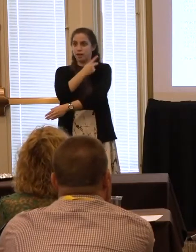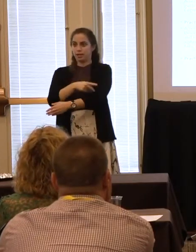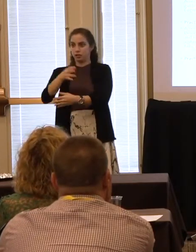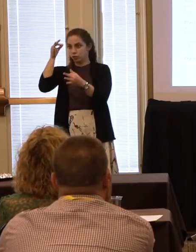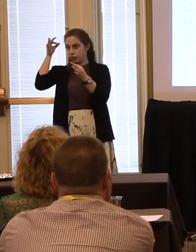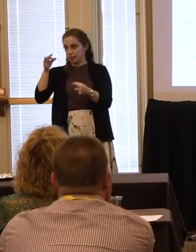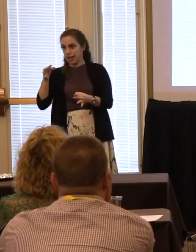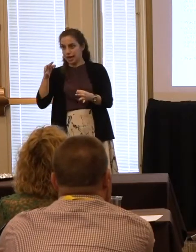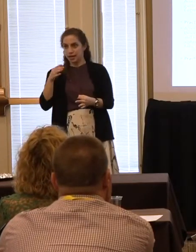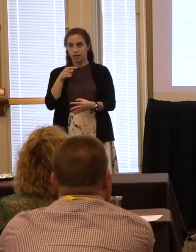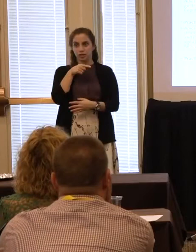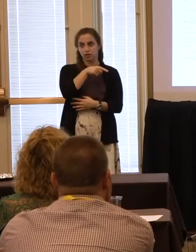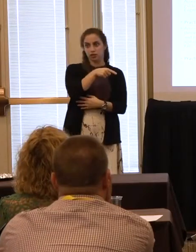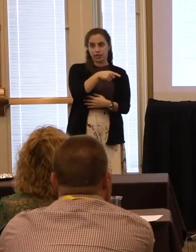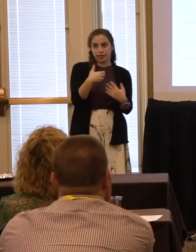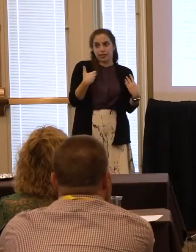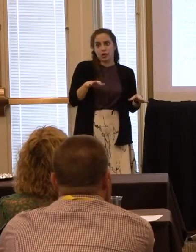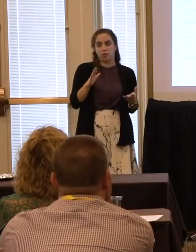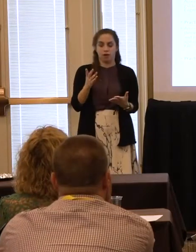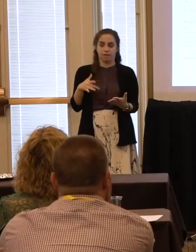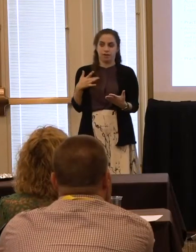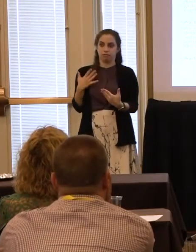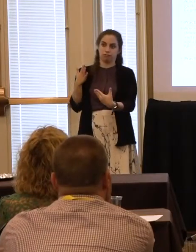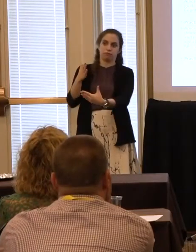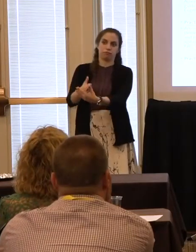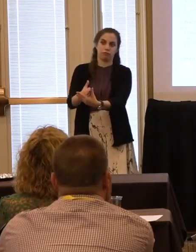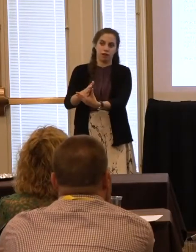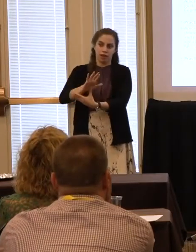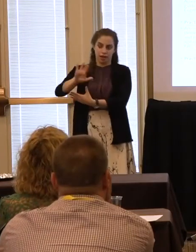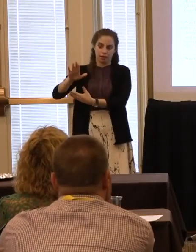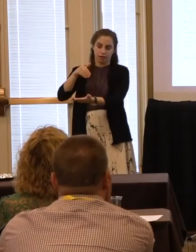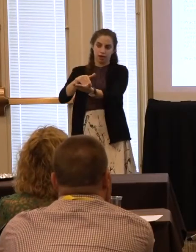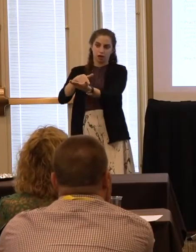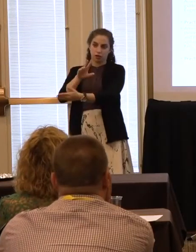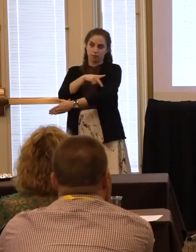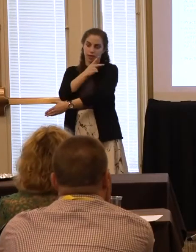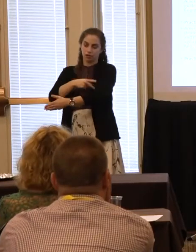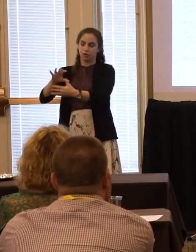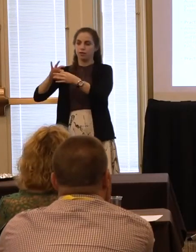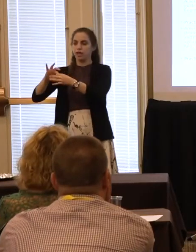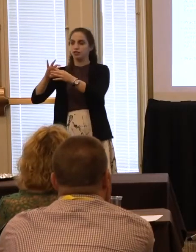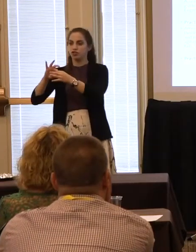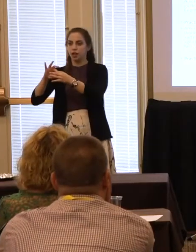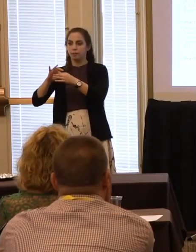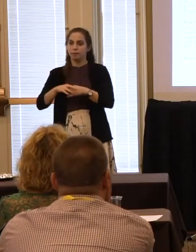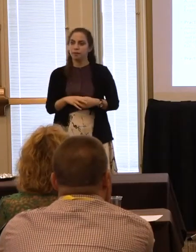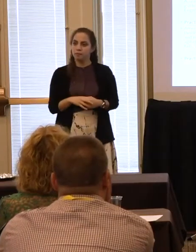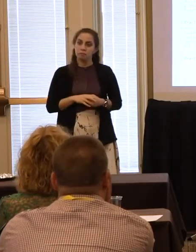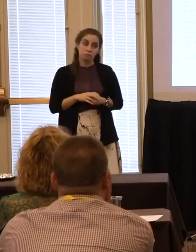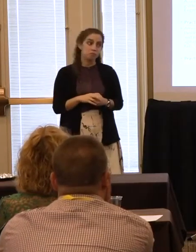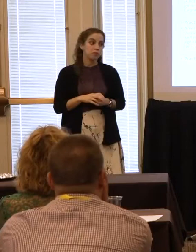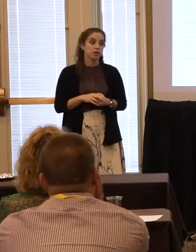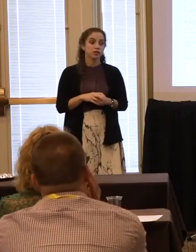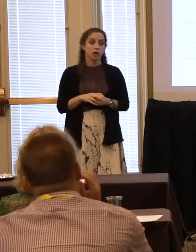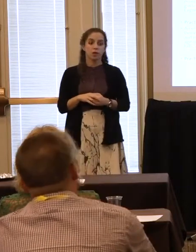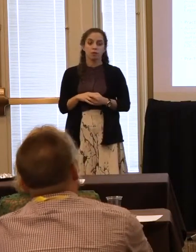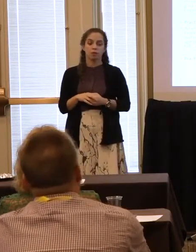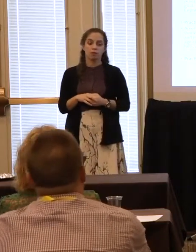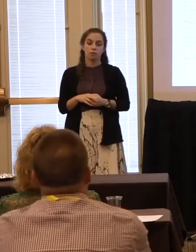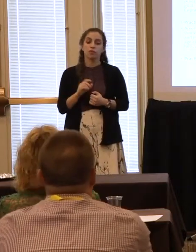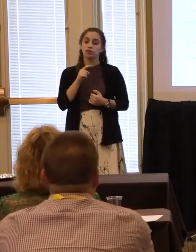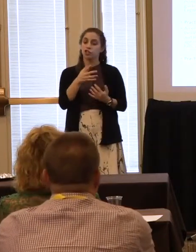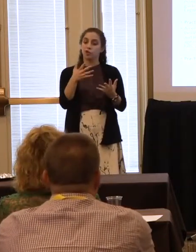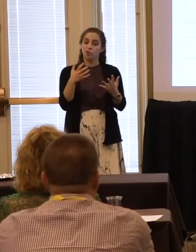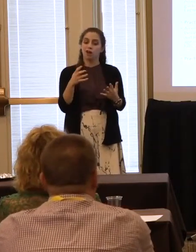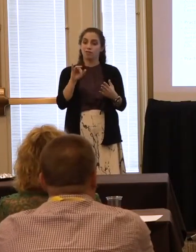She didn't want to interfere in the doctor-patient relationship. So she wanted to make